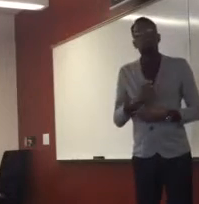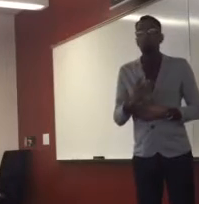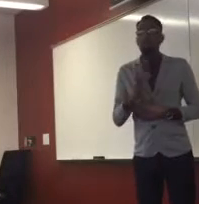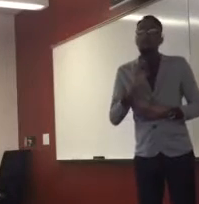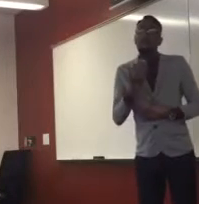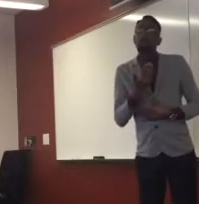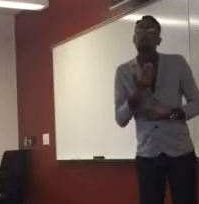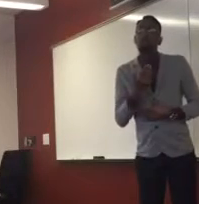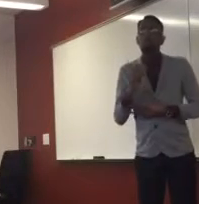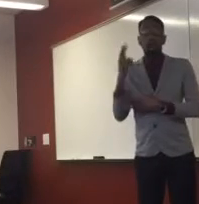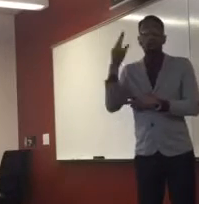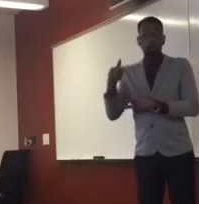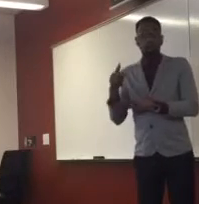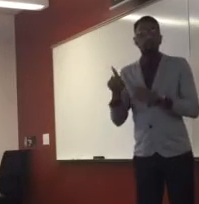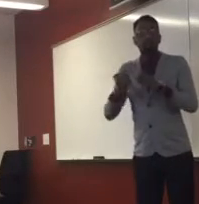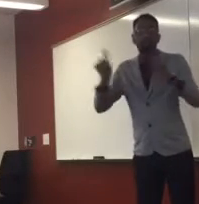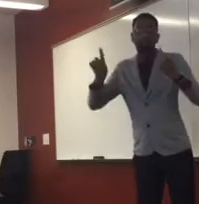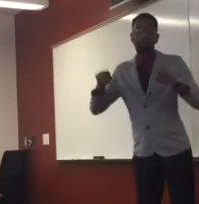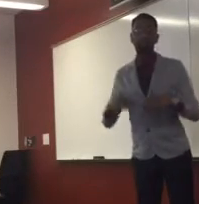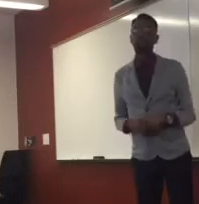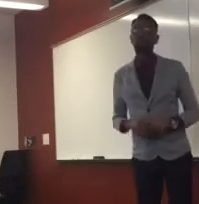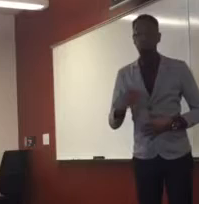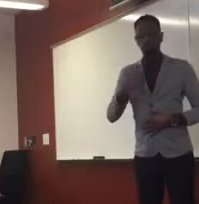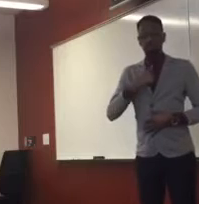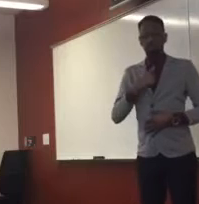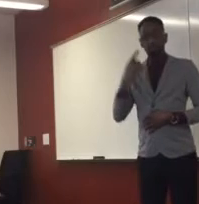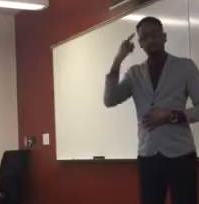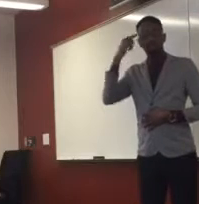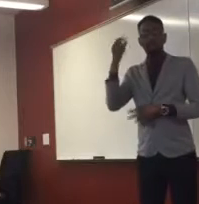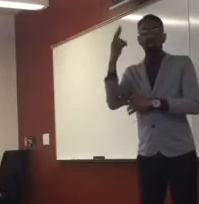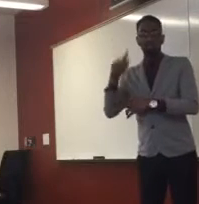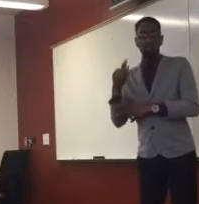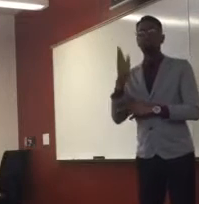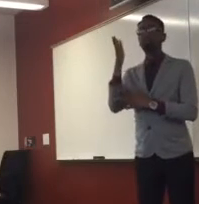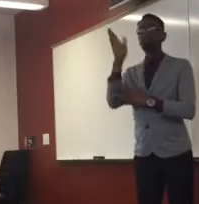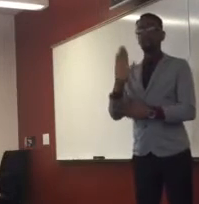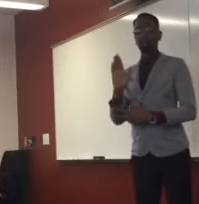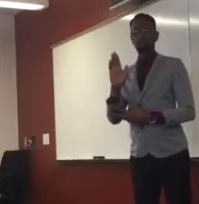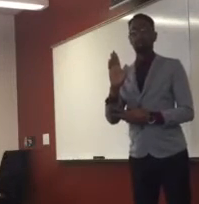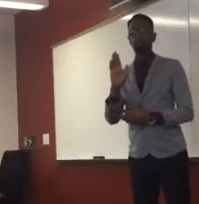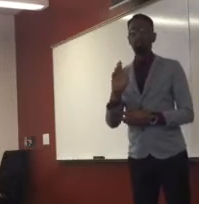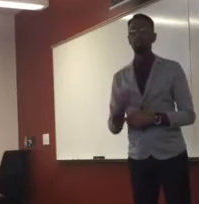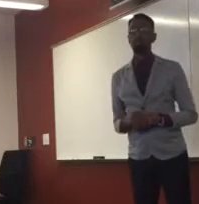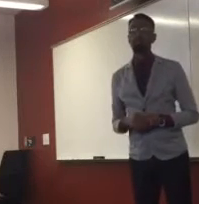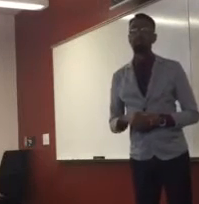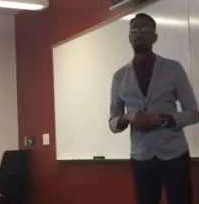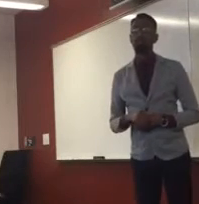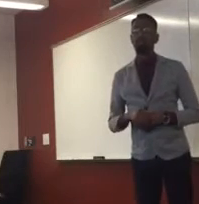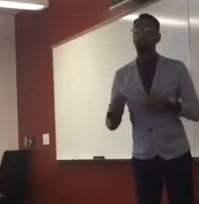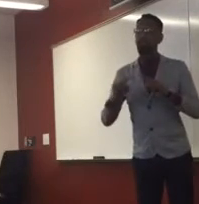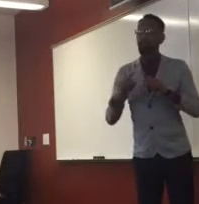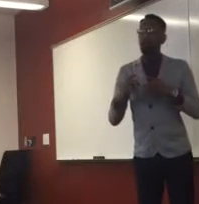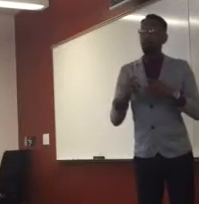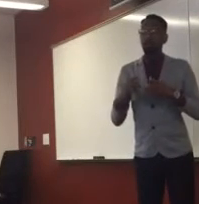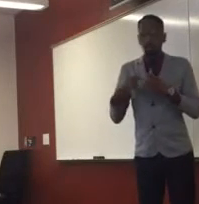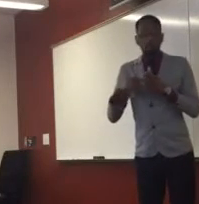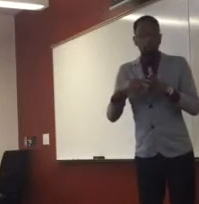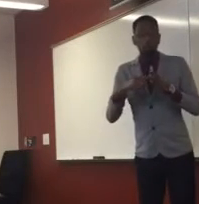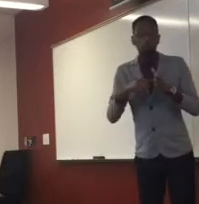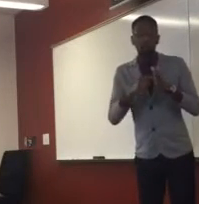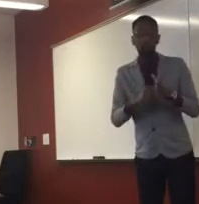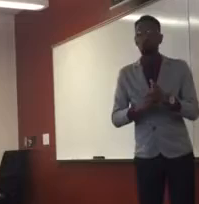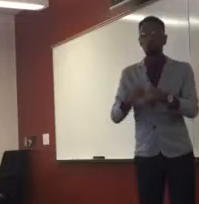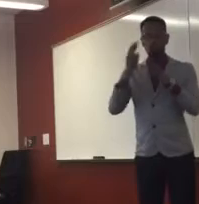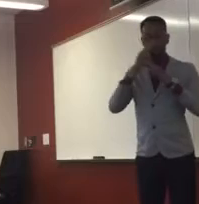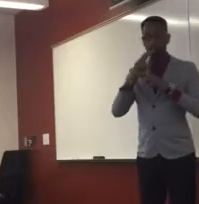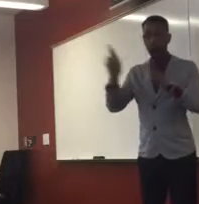higher power is God, but that just shows how respected everybody is in this program.